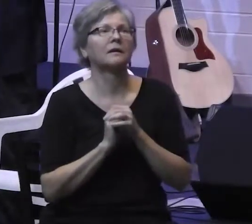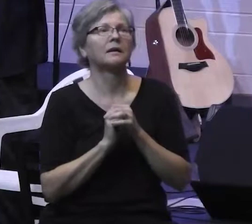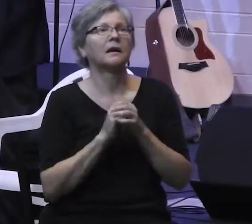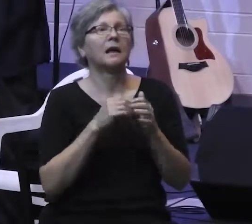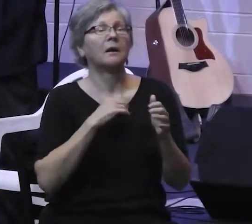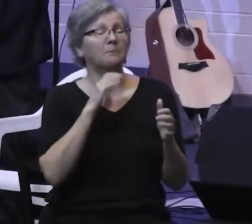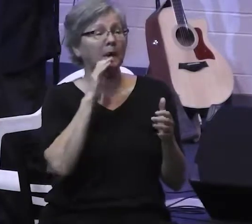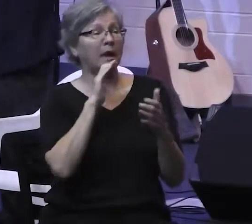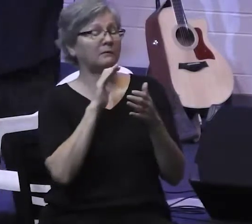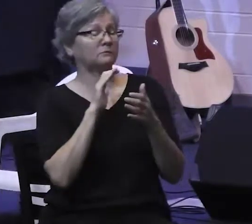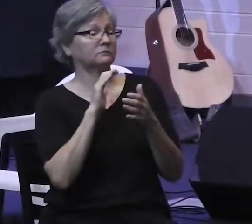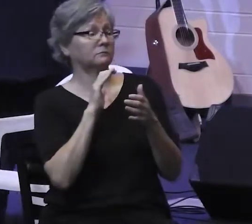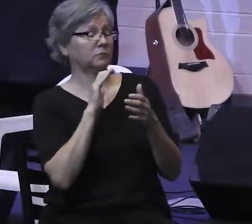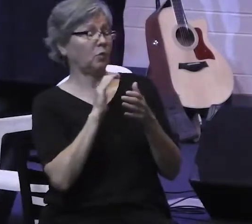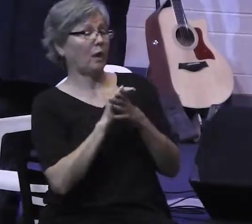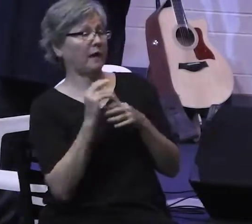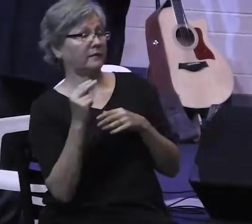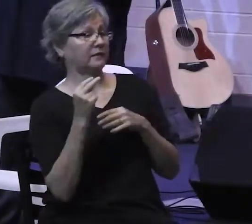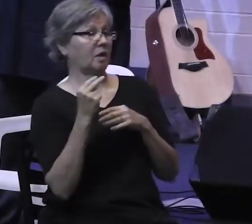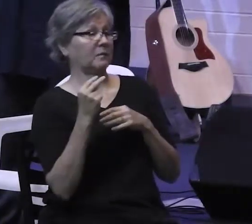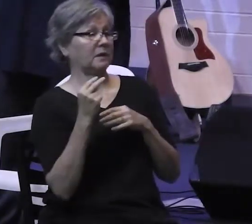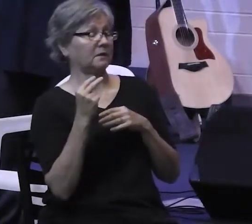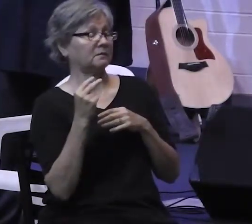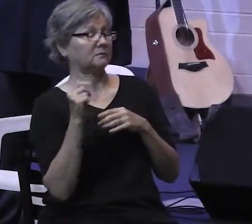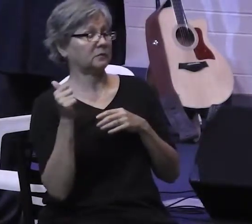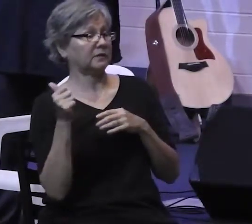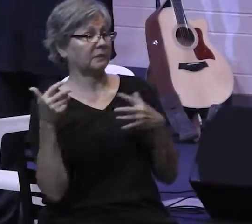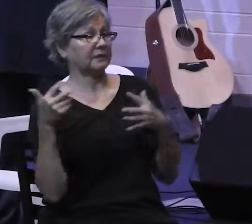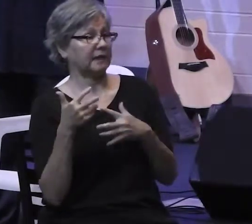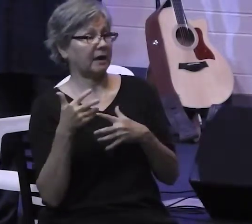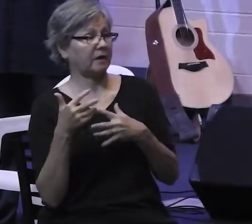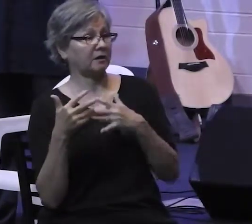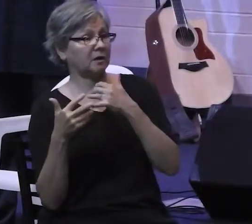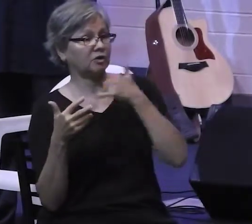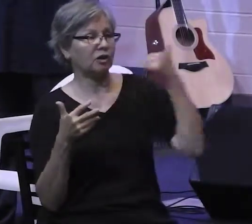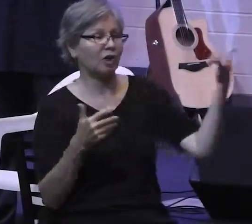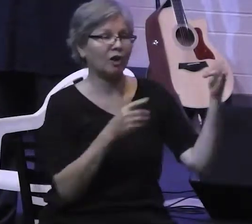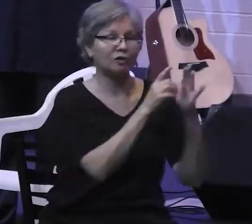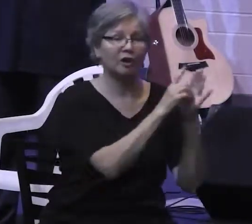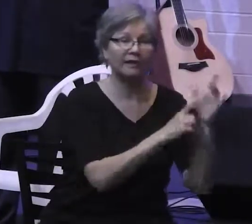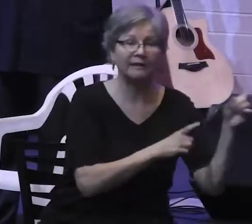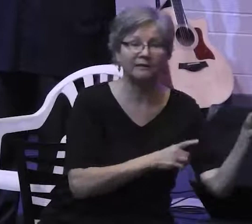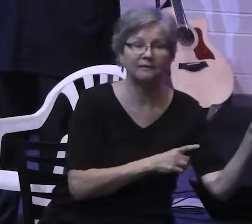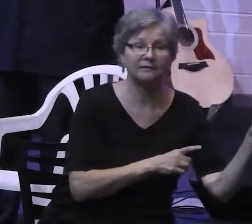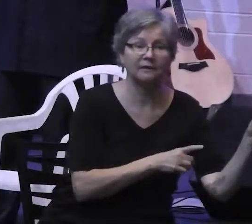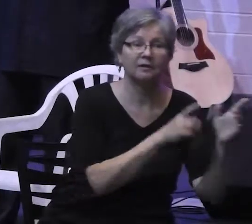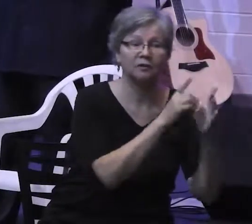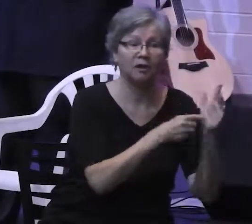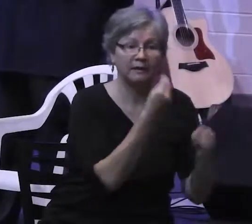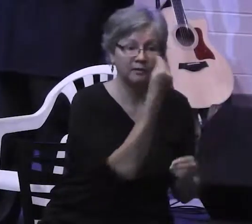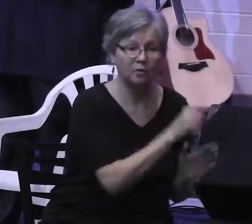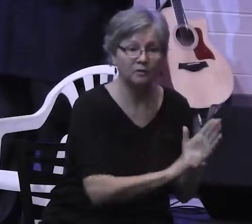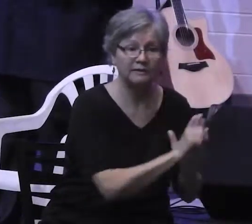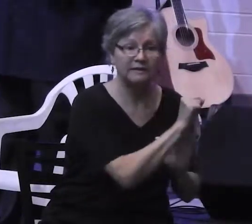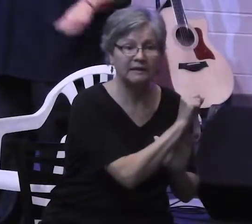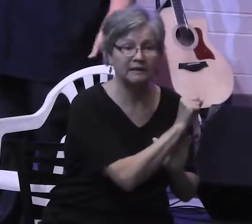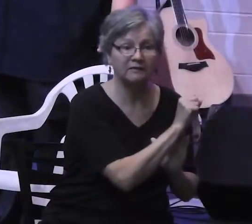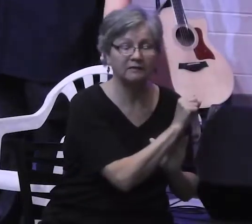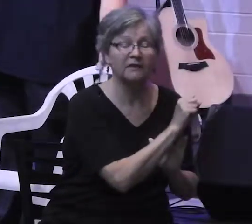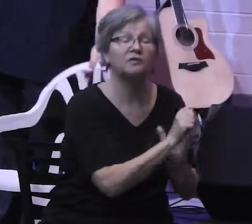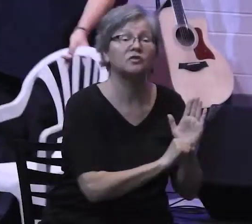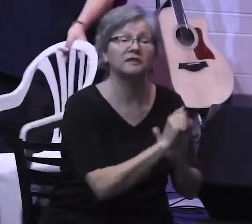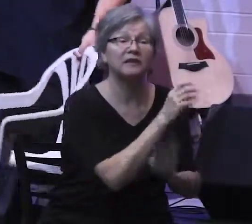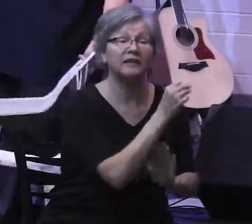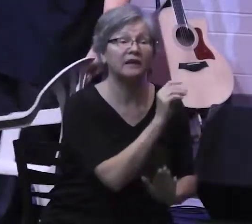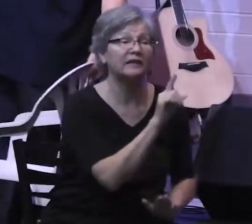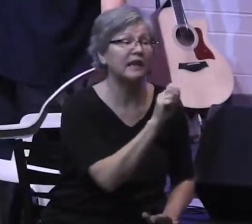and she, of course, why wouldn't she be? She called Darlene, and Darlene told Steve, and Steve and David came over to my house,